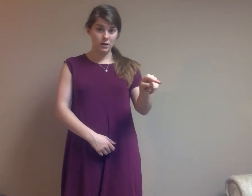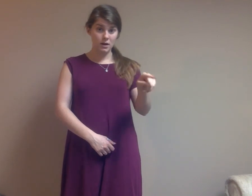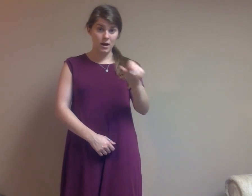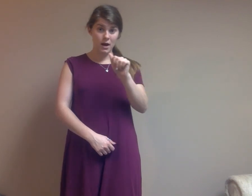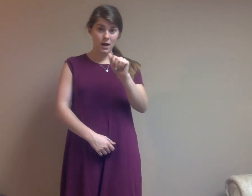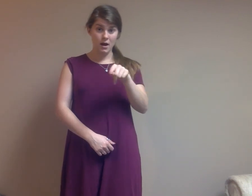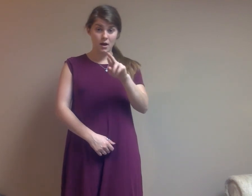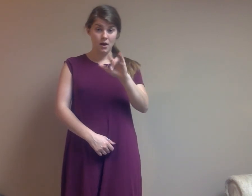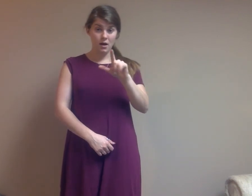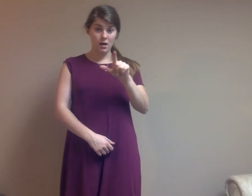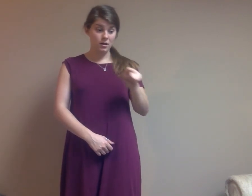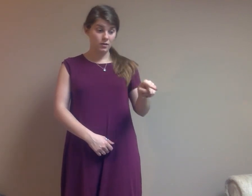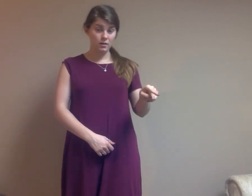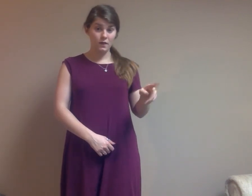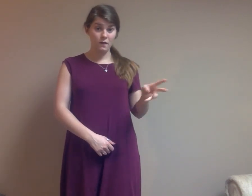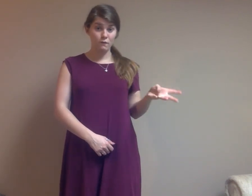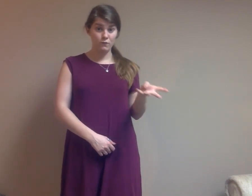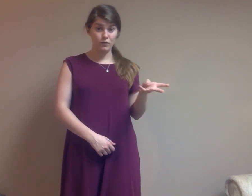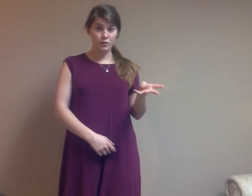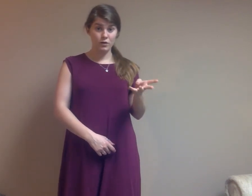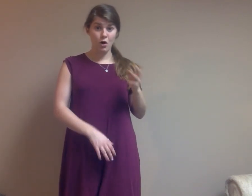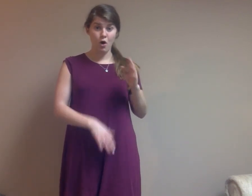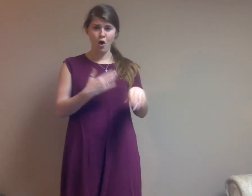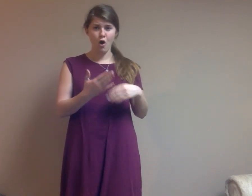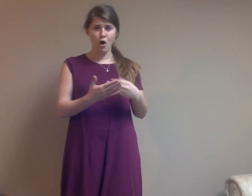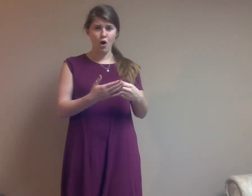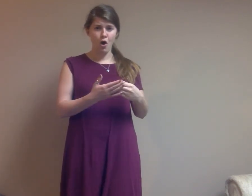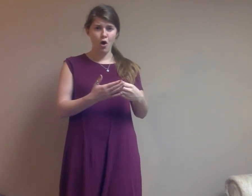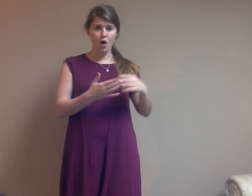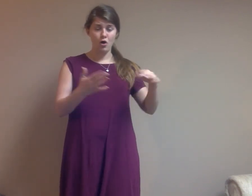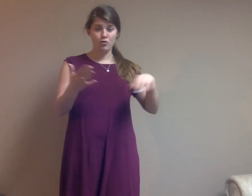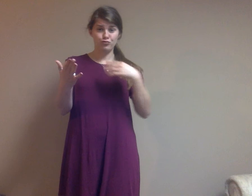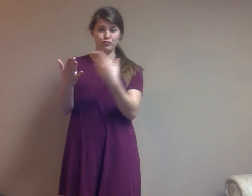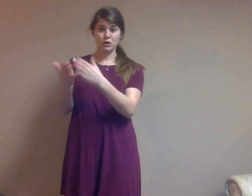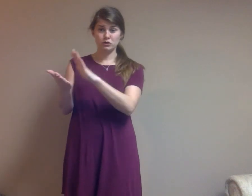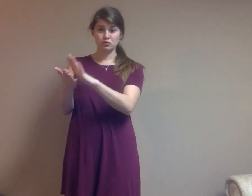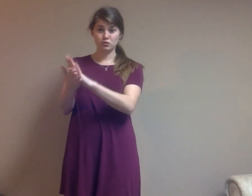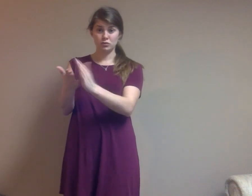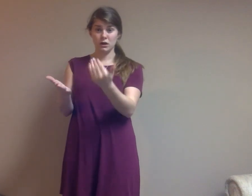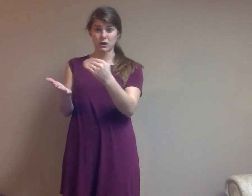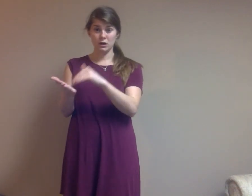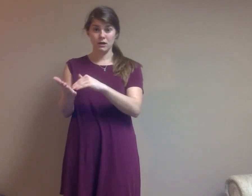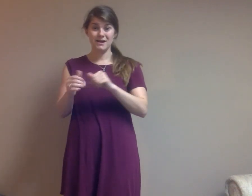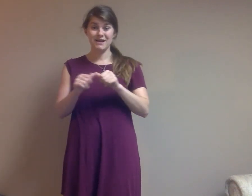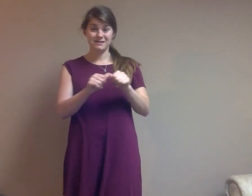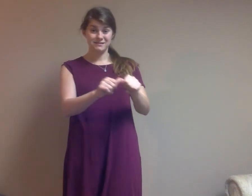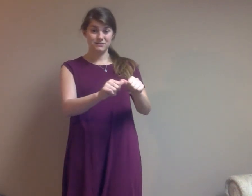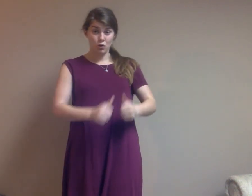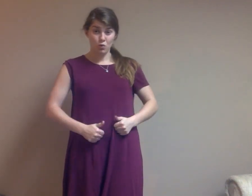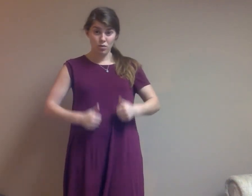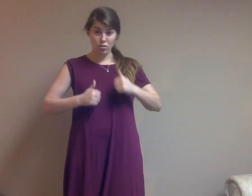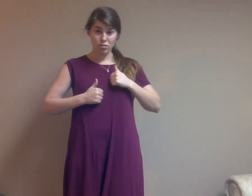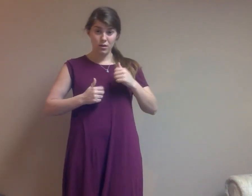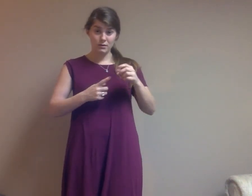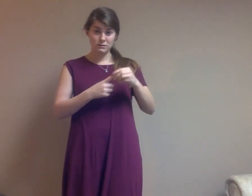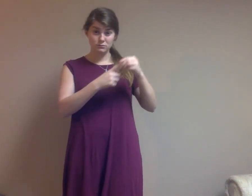I think they're doing really well, and it's nice that they're with April and Lottie, because they're getting on so well. I wish